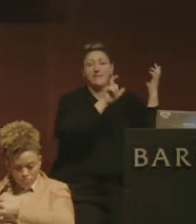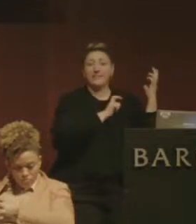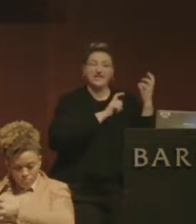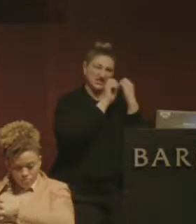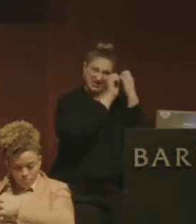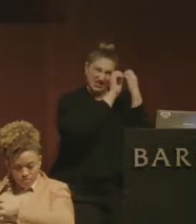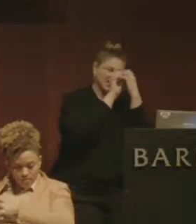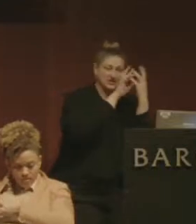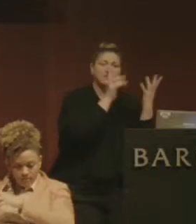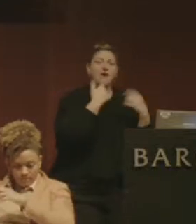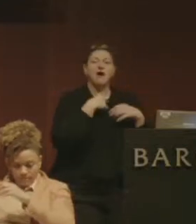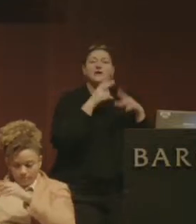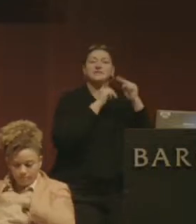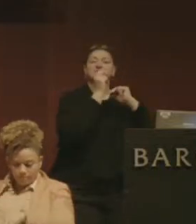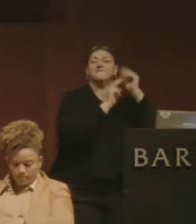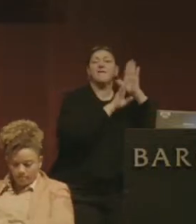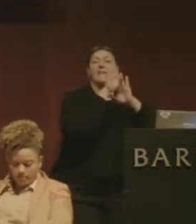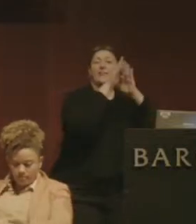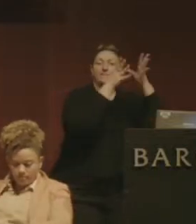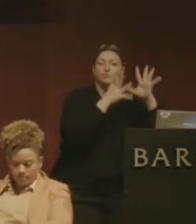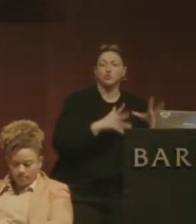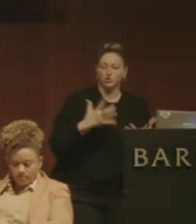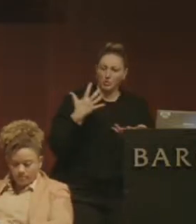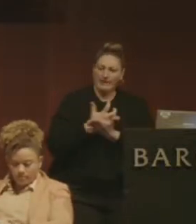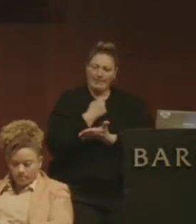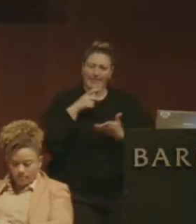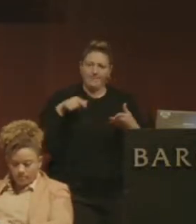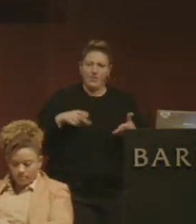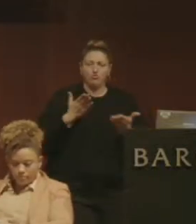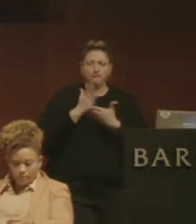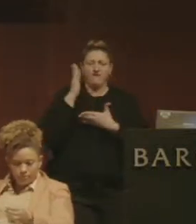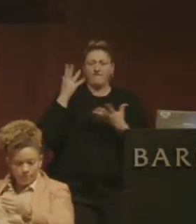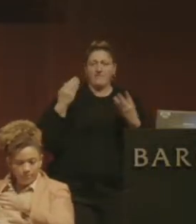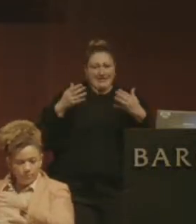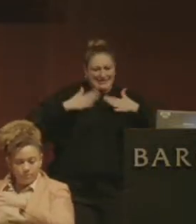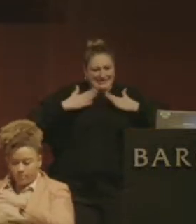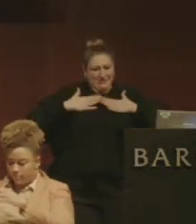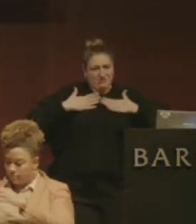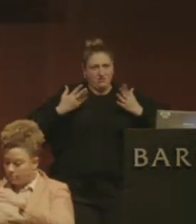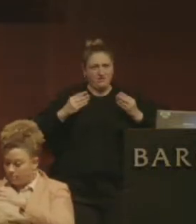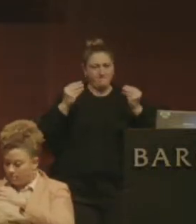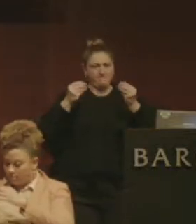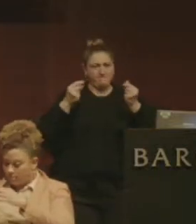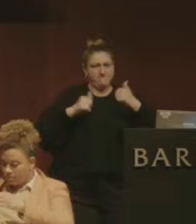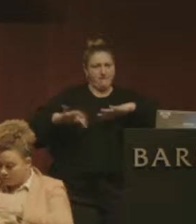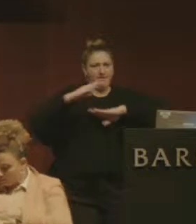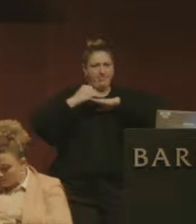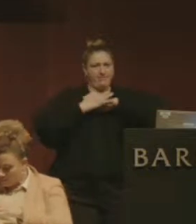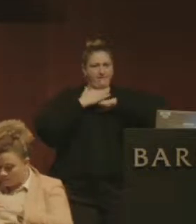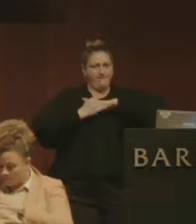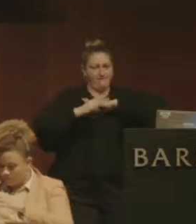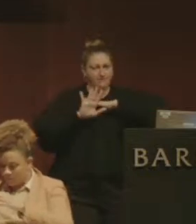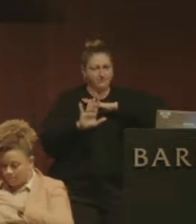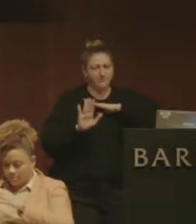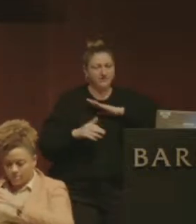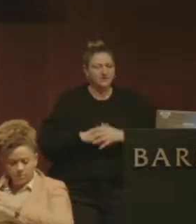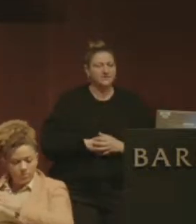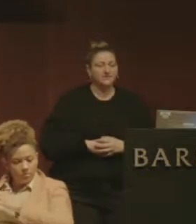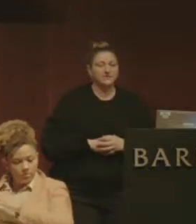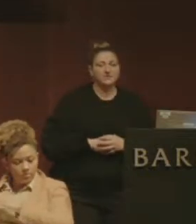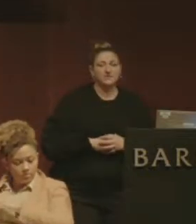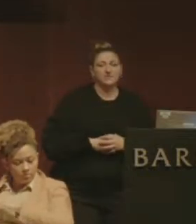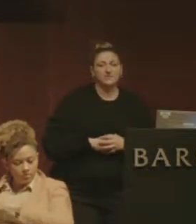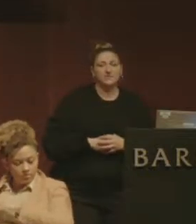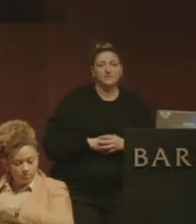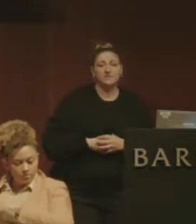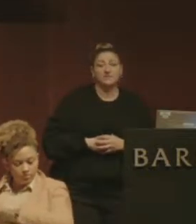forced displacement and to claim their rightful place on the coastal land, city's coastal lands. The deaths of